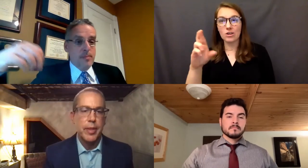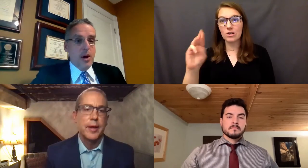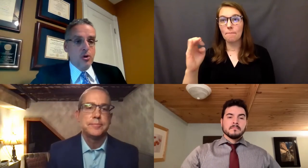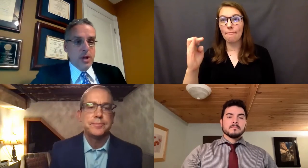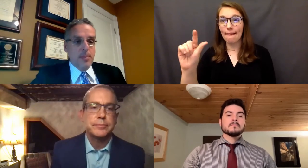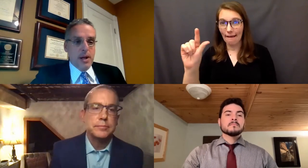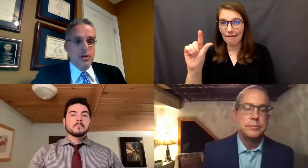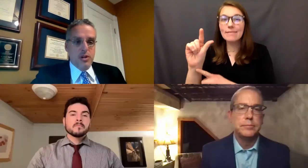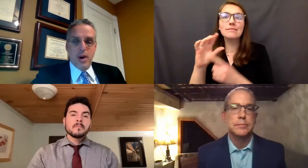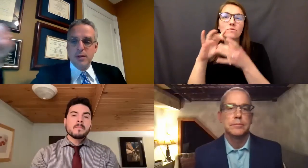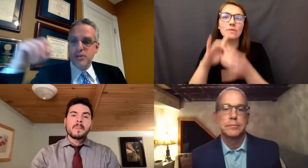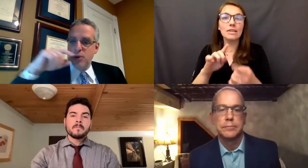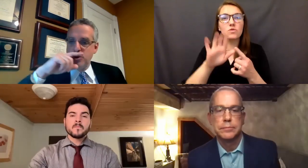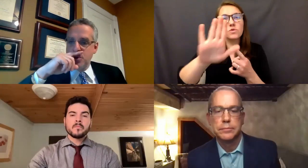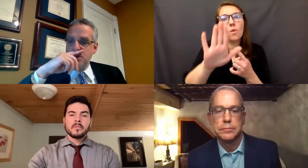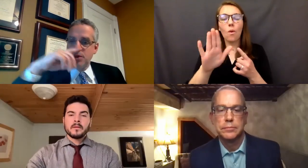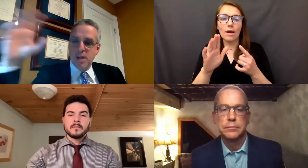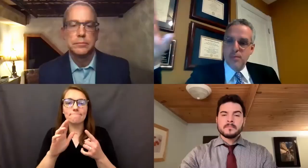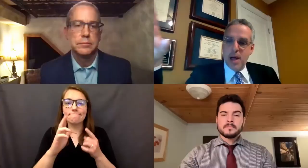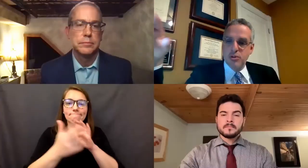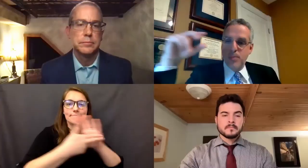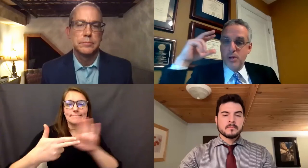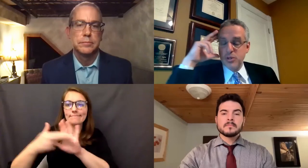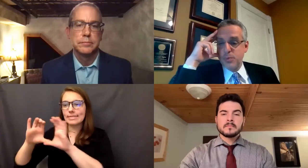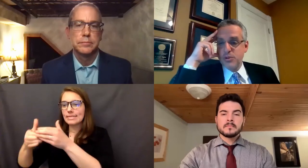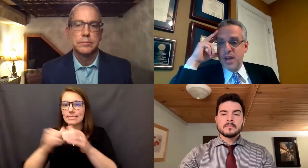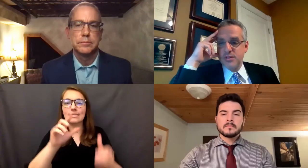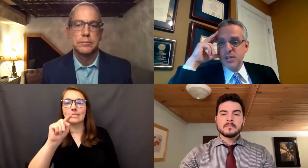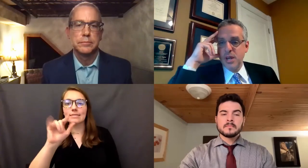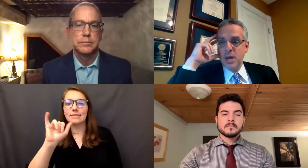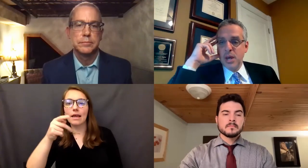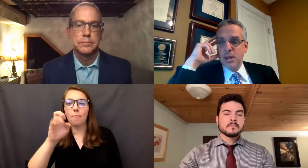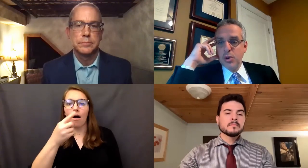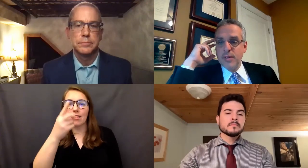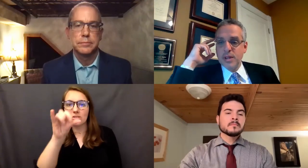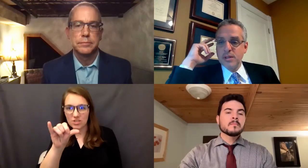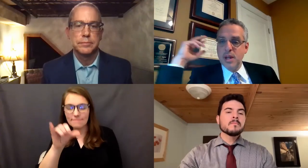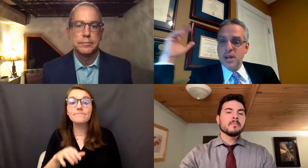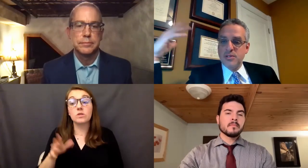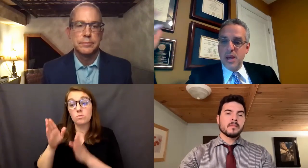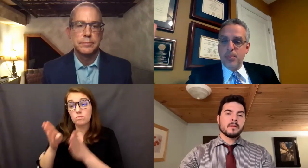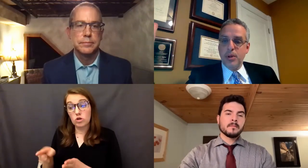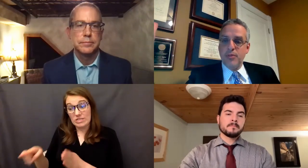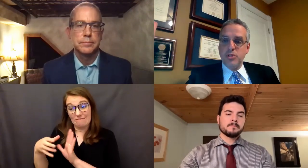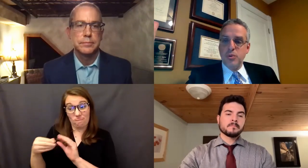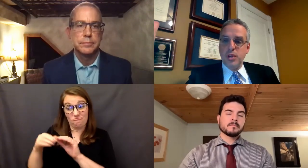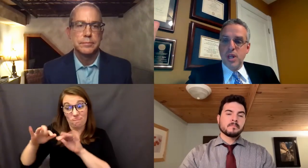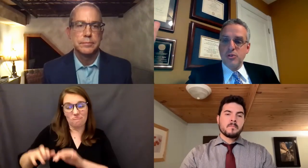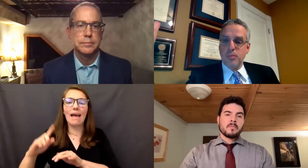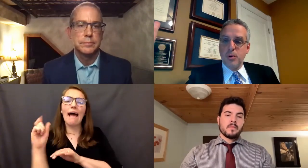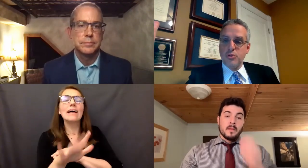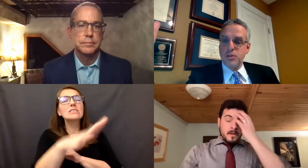specialized question about your typology, right? So just thinking back to your typology, this person asks, can you give an example of the